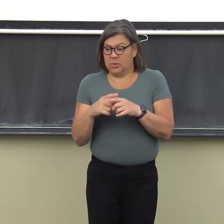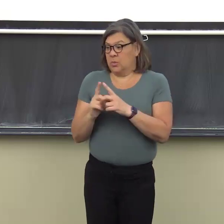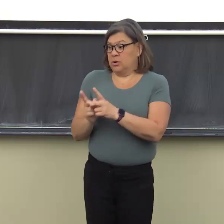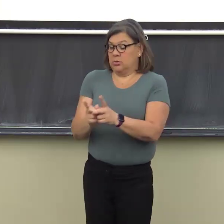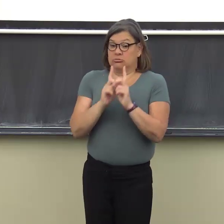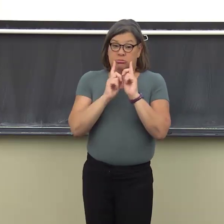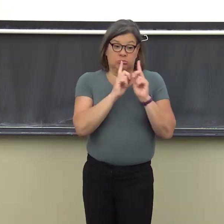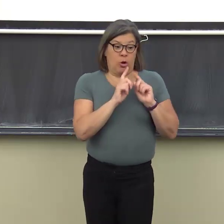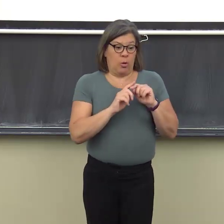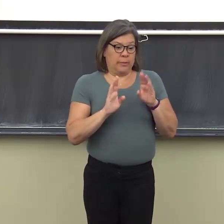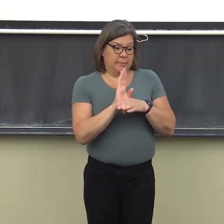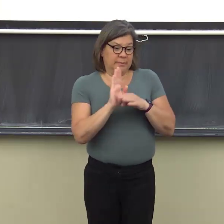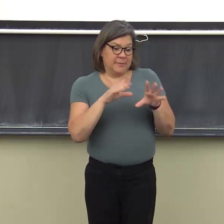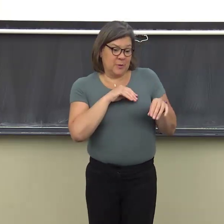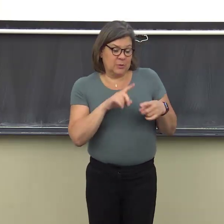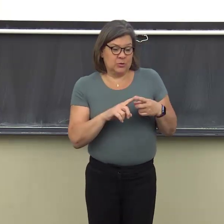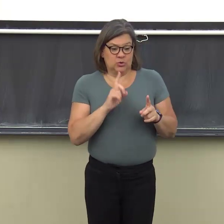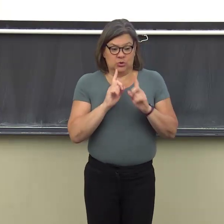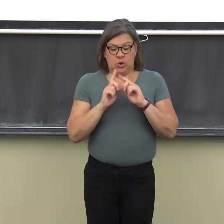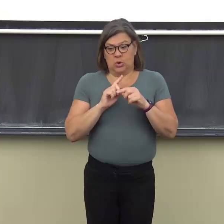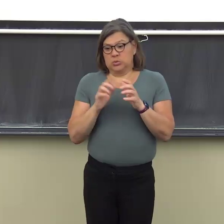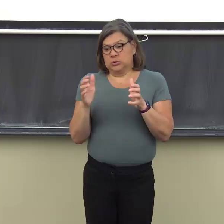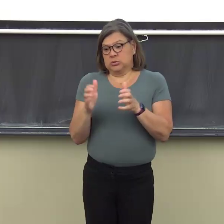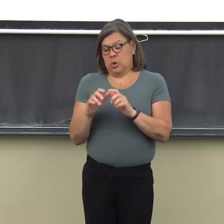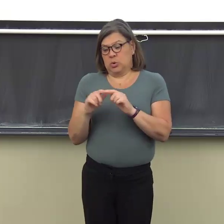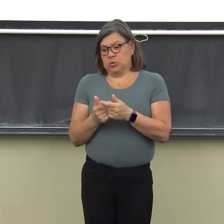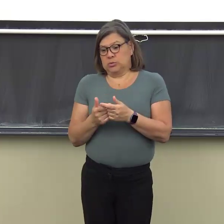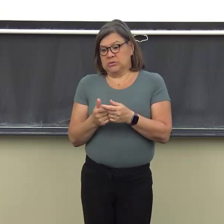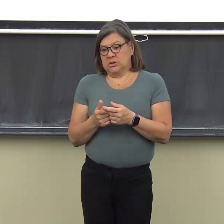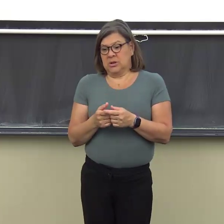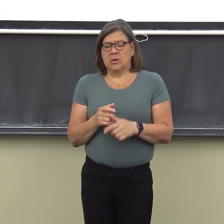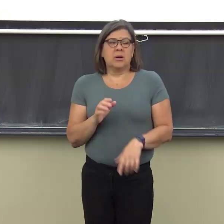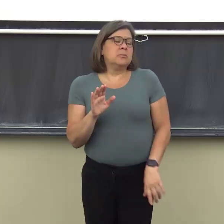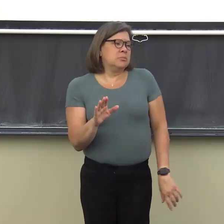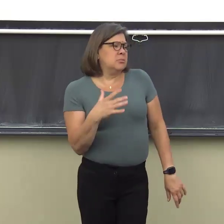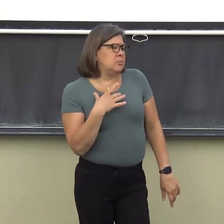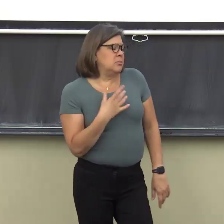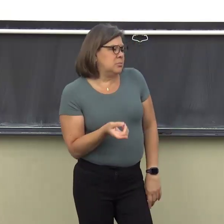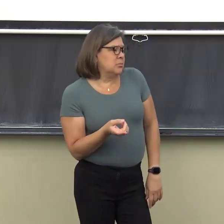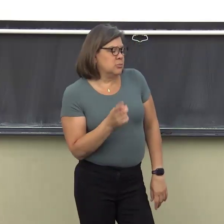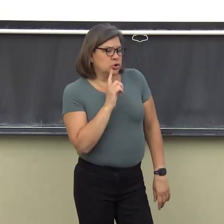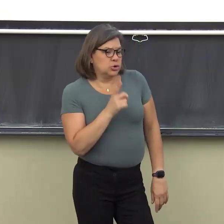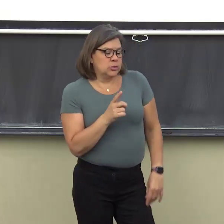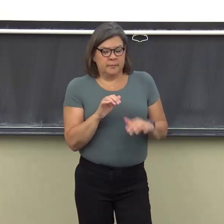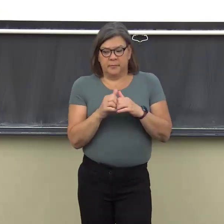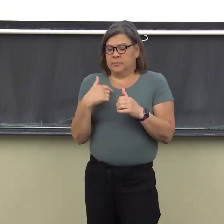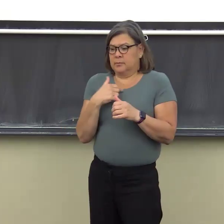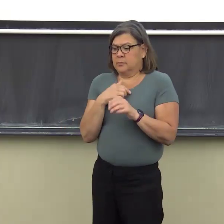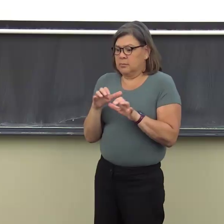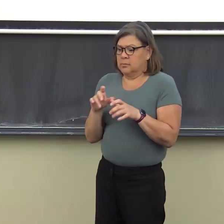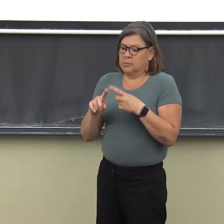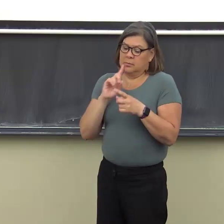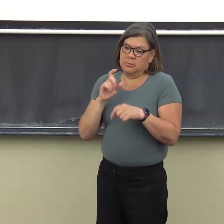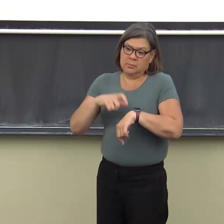to the business owners, when we talked to the small groups, they were like, we'd like to, sure. How do we do it? We don't have time. We barely